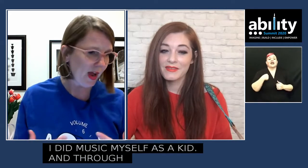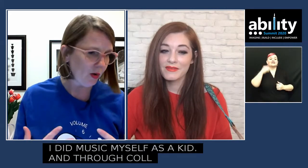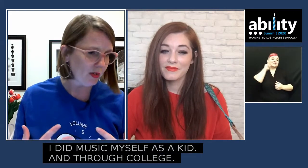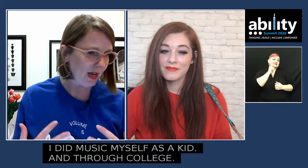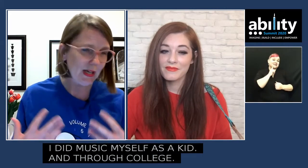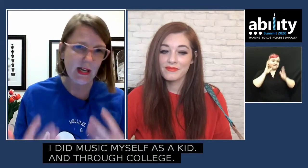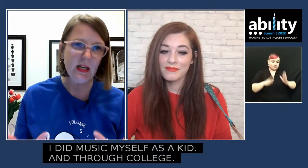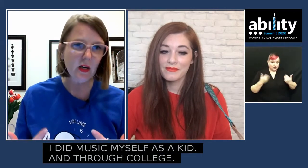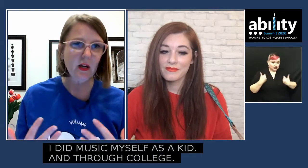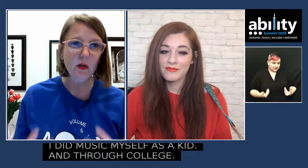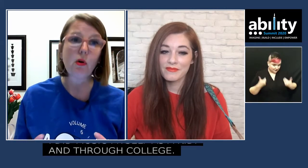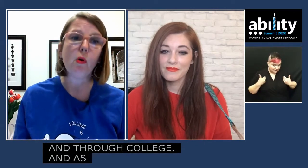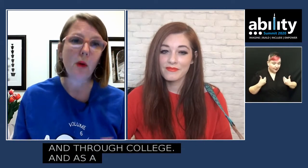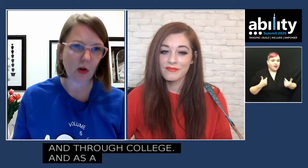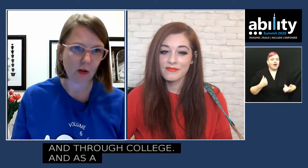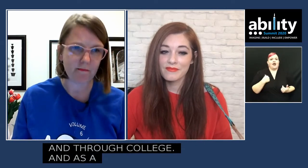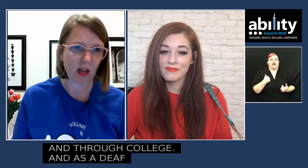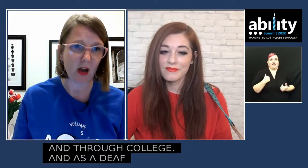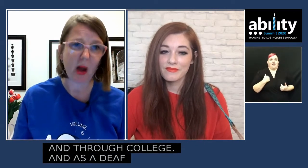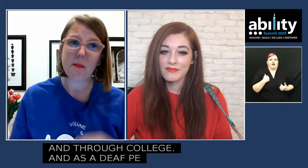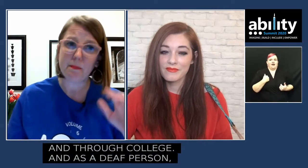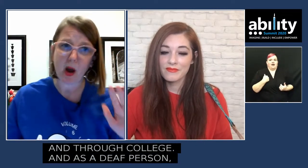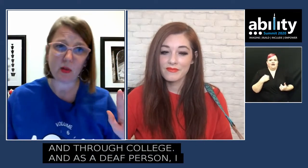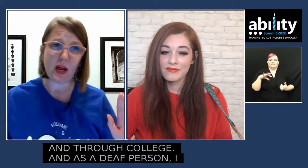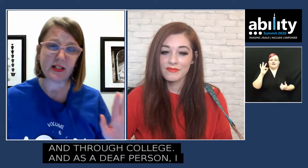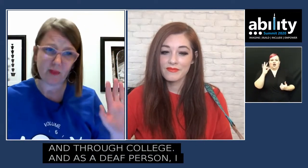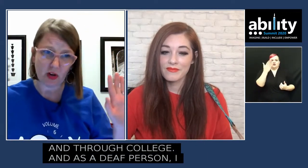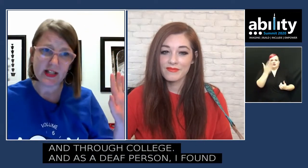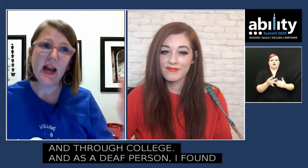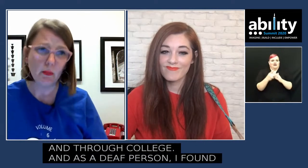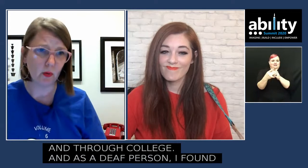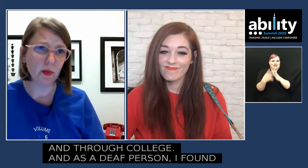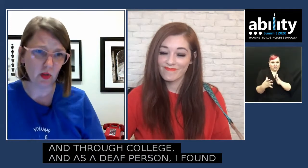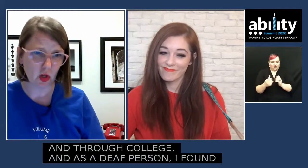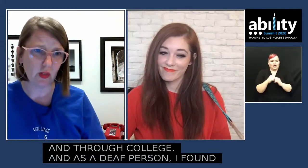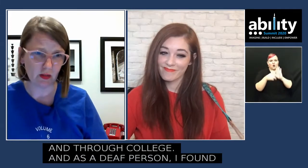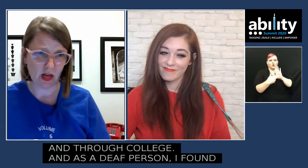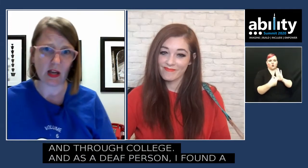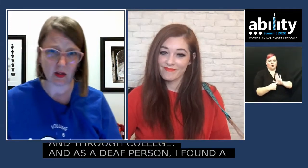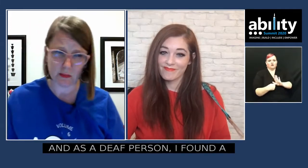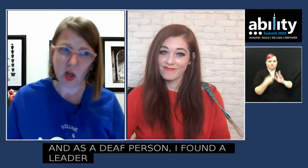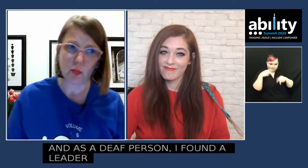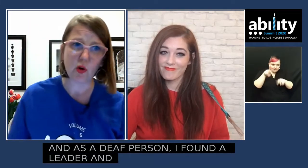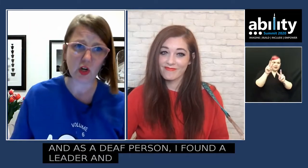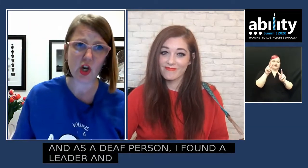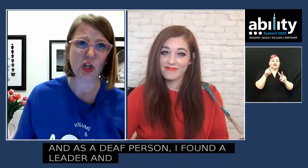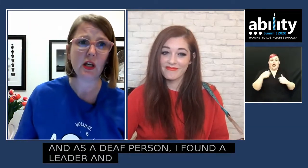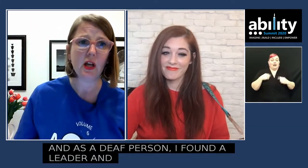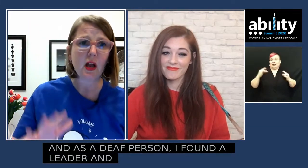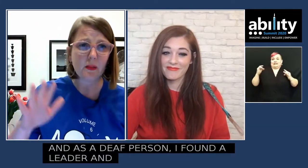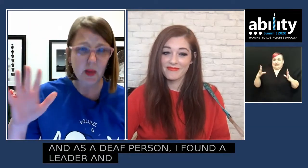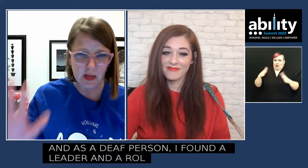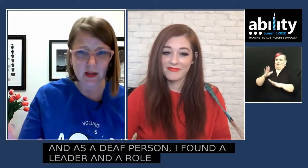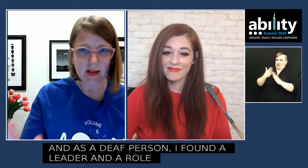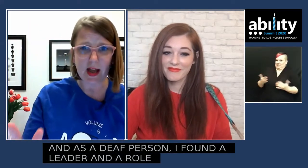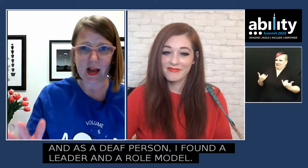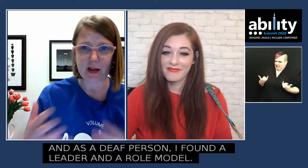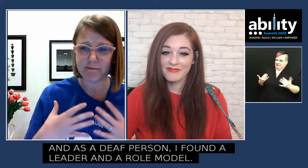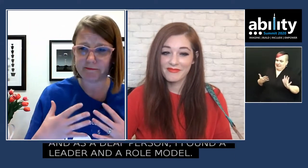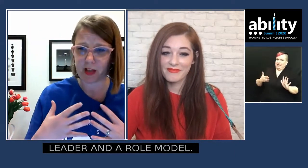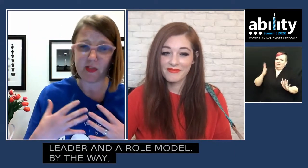I found a leader and a role model. I'm, by the way, a very terrible musician these days. I'm much more of a nerd,